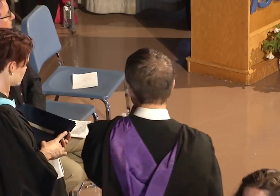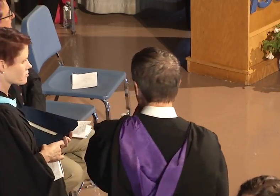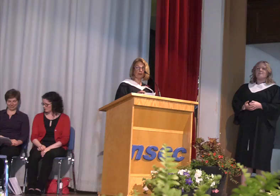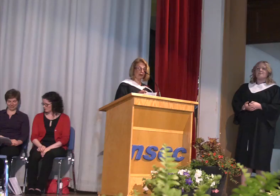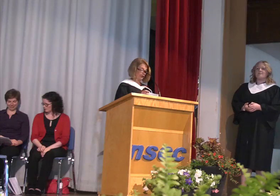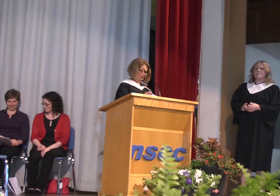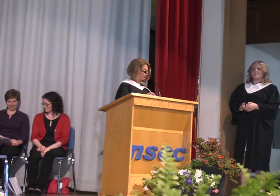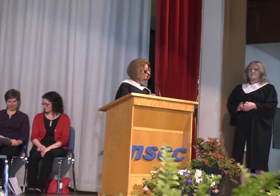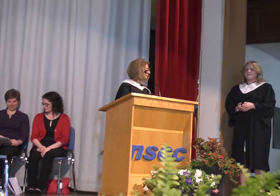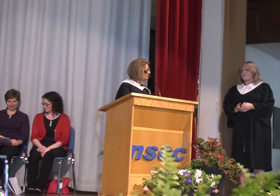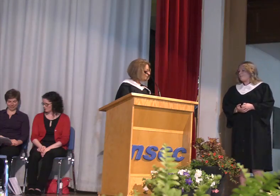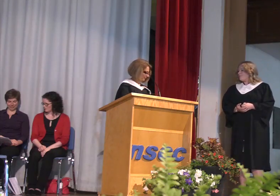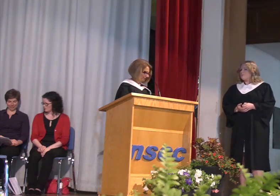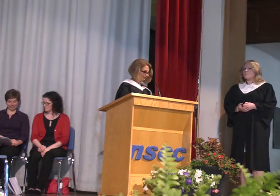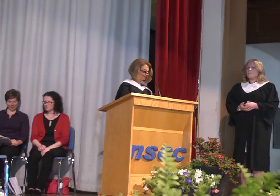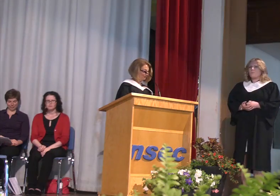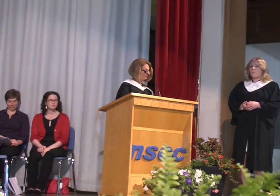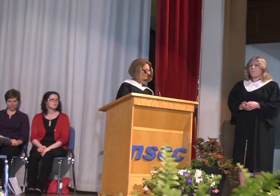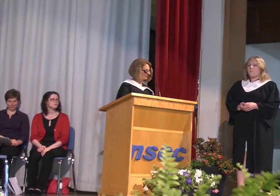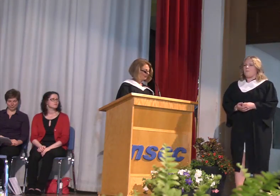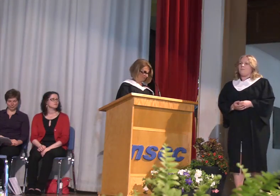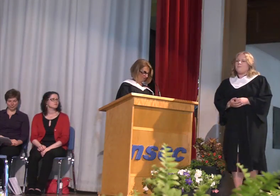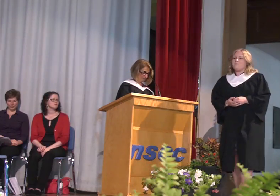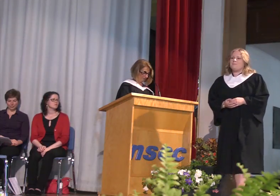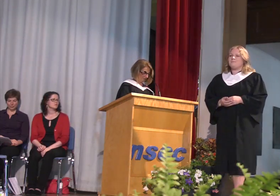Christina Kendrick.